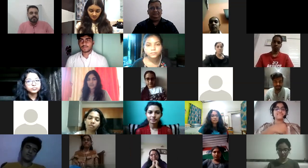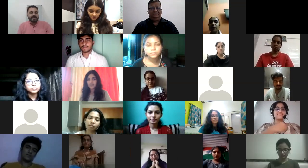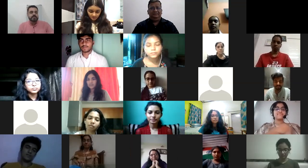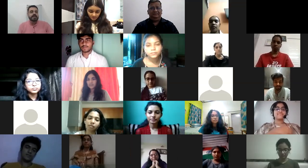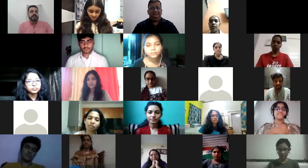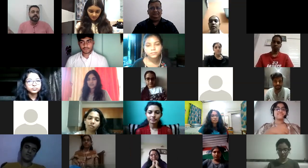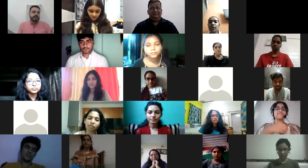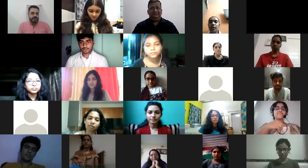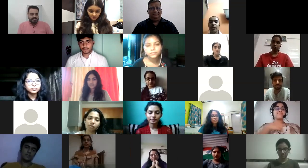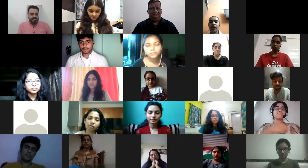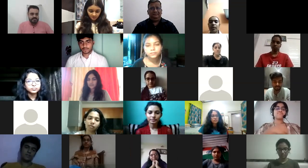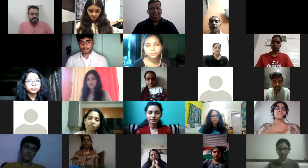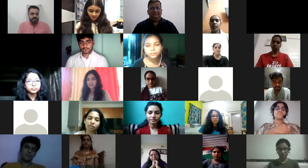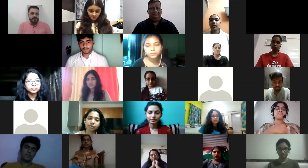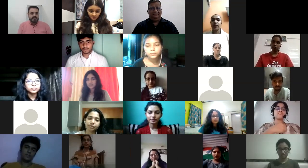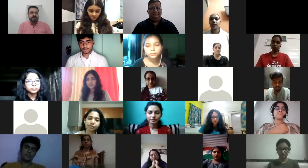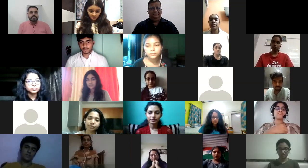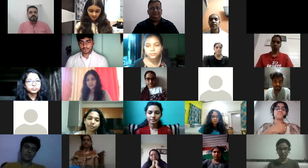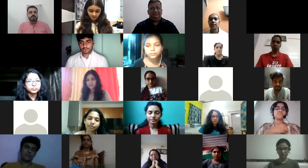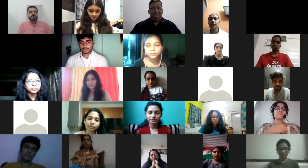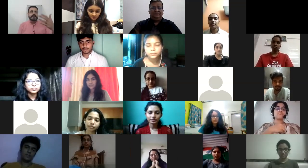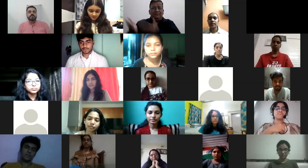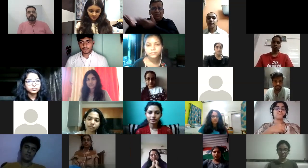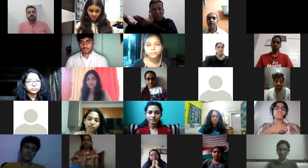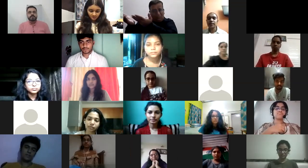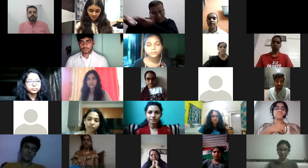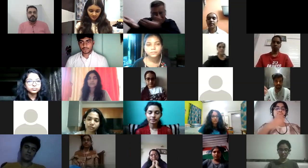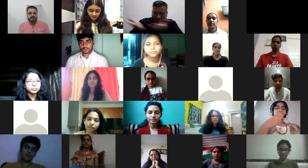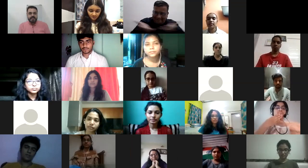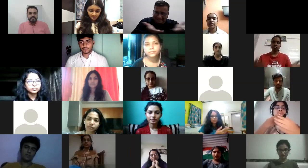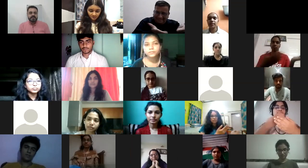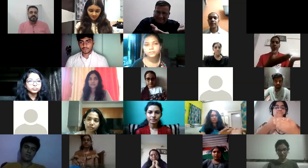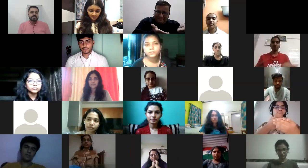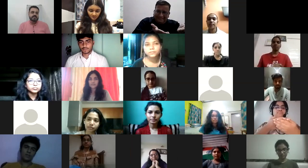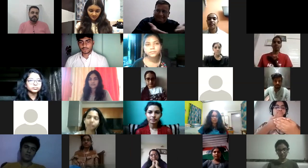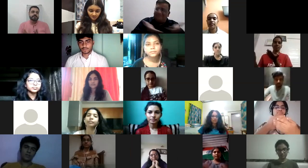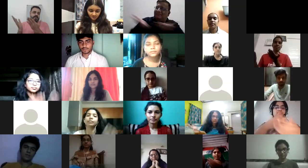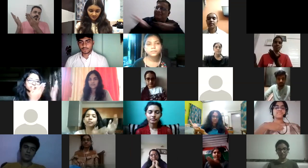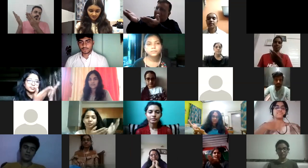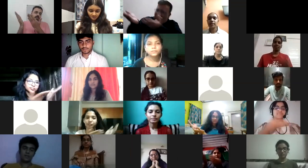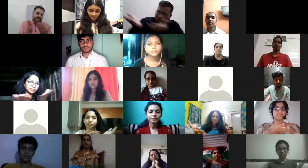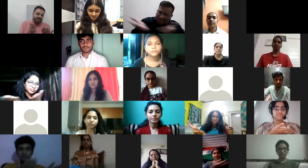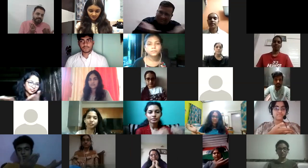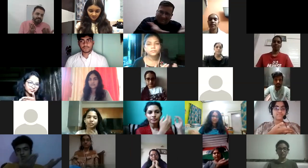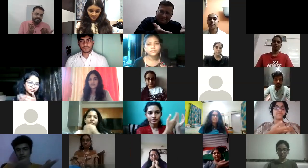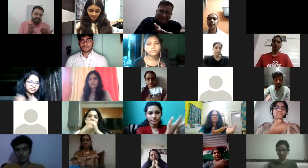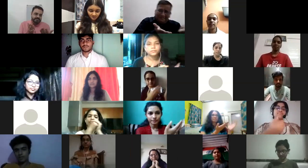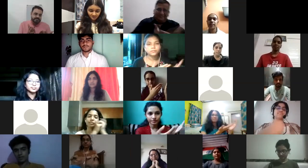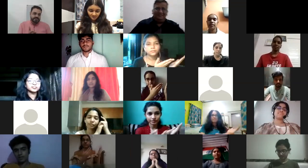actually welcoming their presence. So that is what Mr. Gopal is saying. This is welcome.